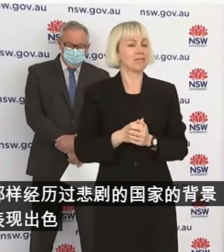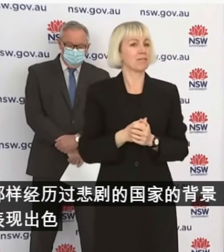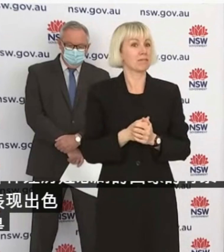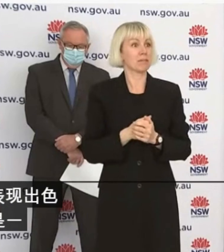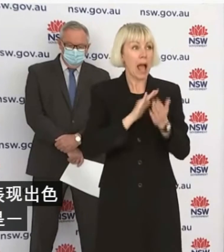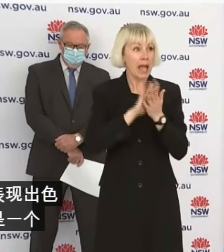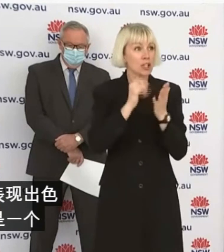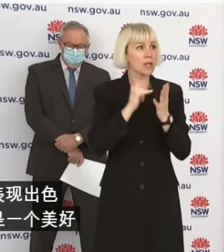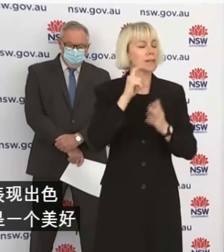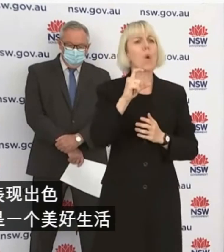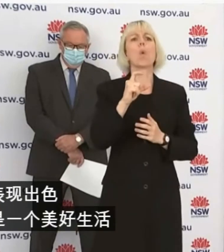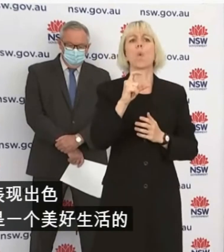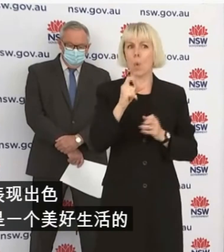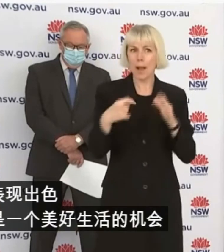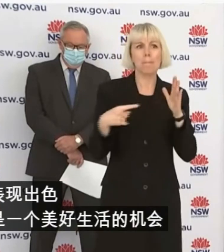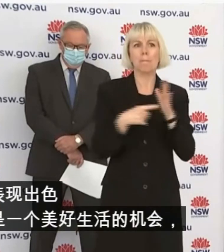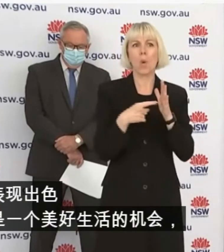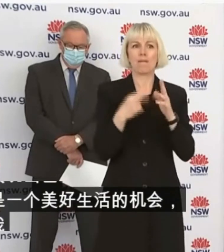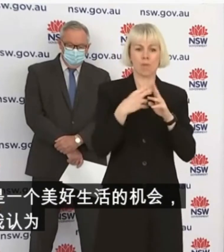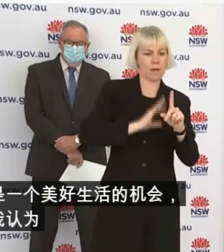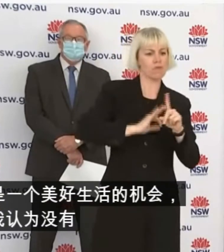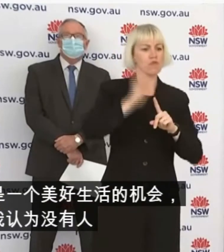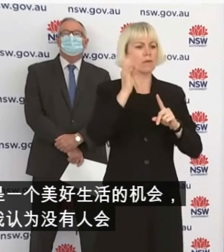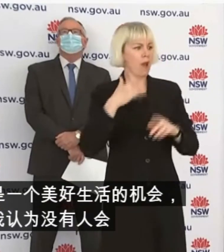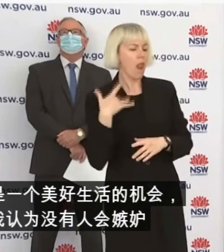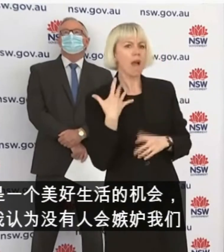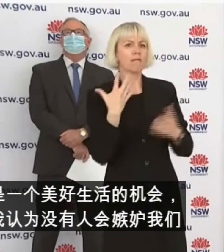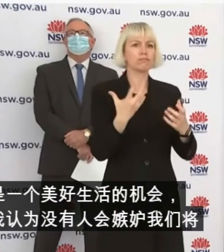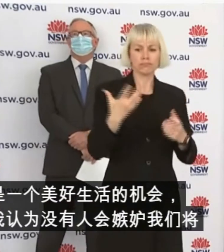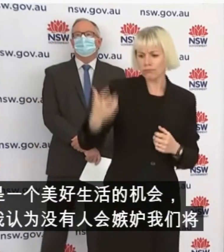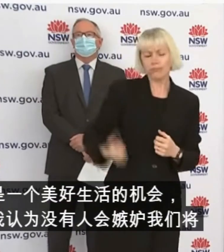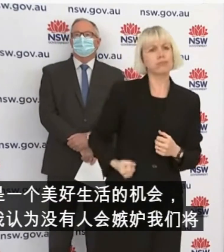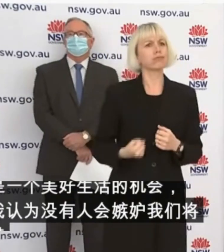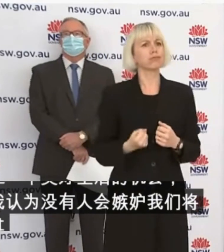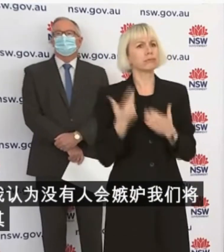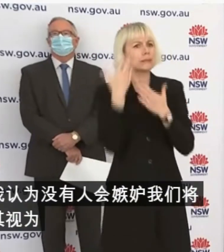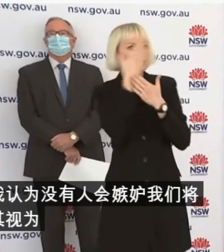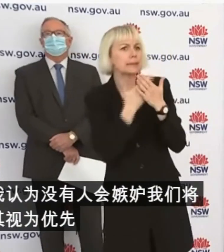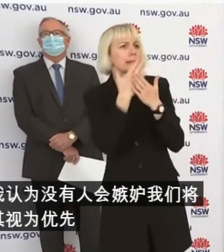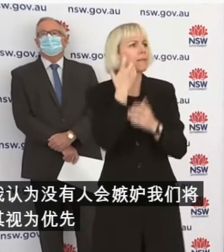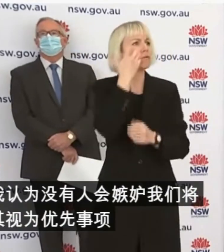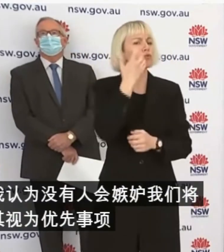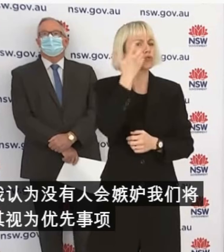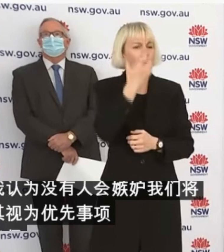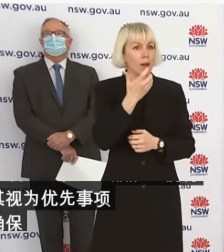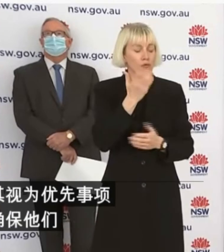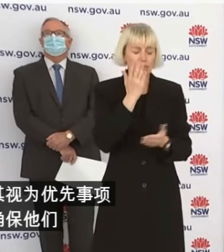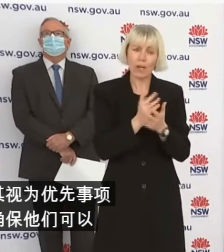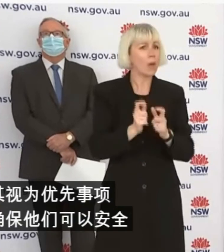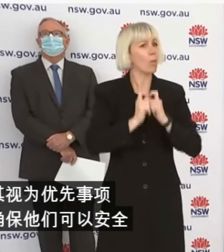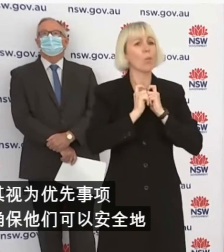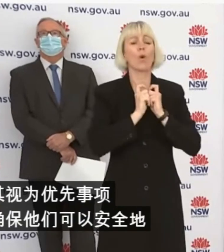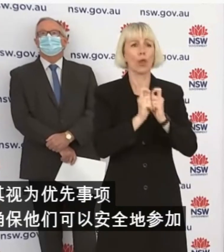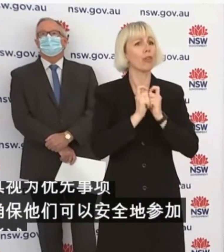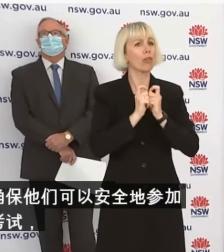well, is their opportunity for a great life. And I don't think anybody would begrudge us for regarding that as a priority, making sure they